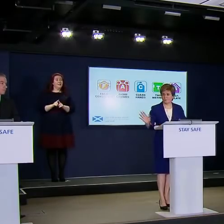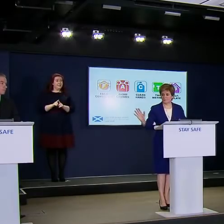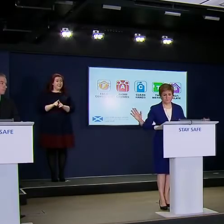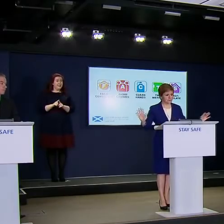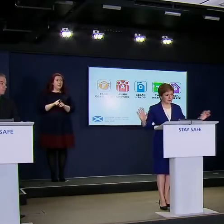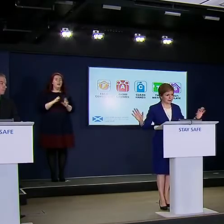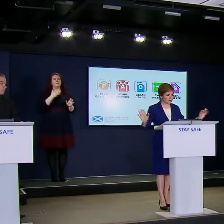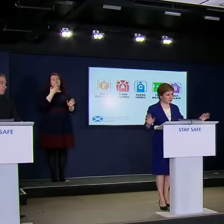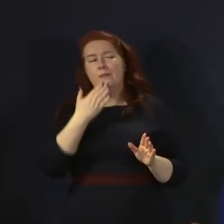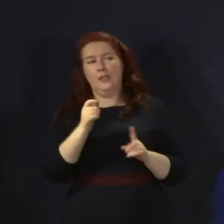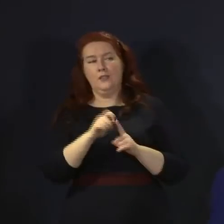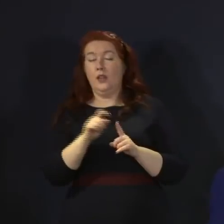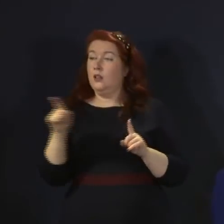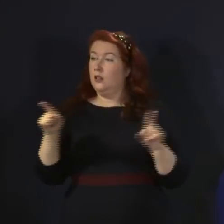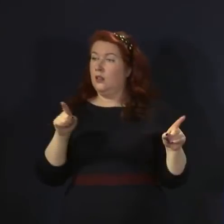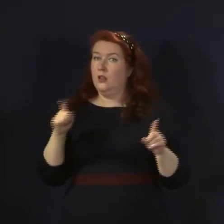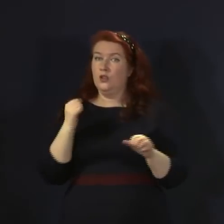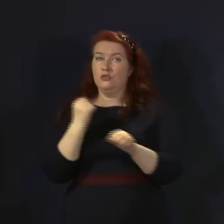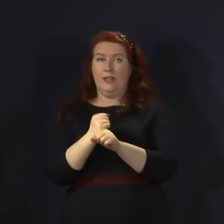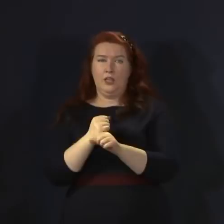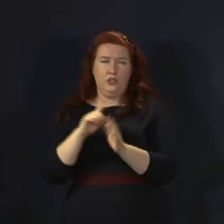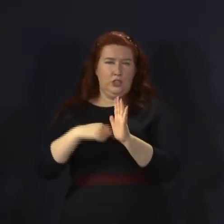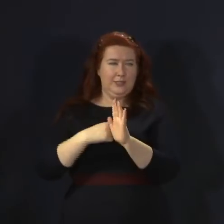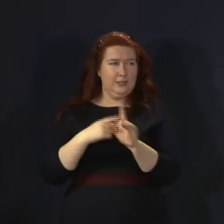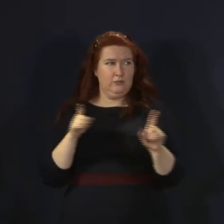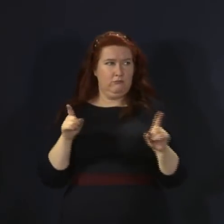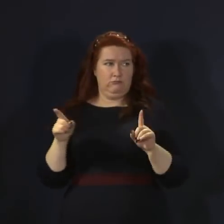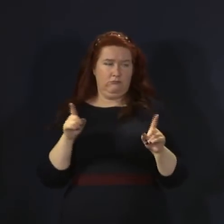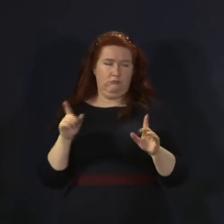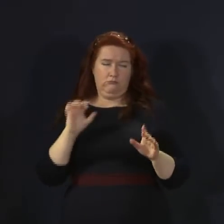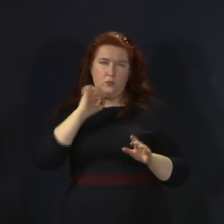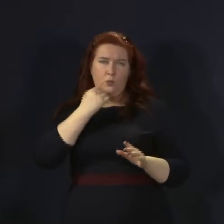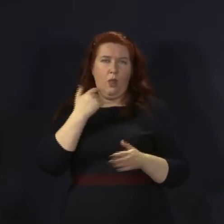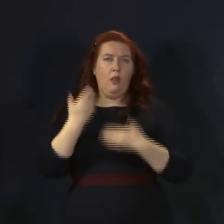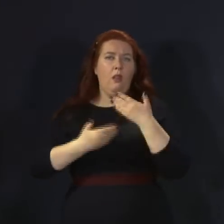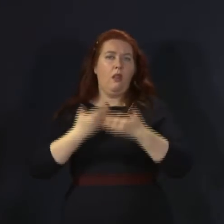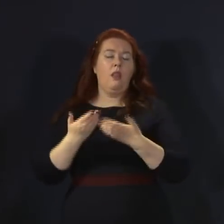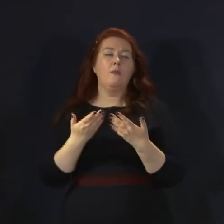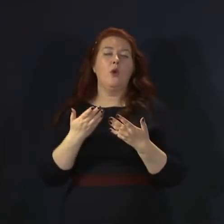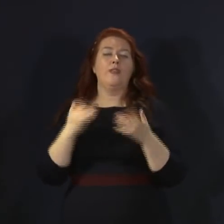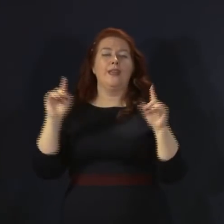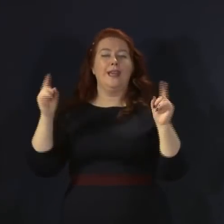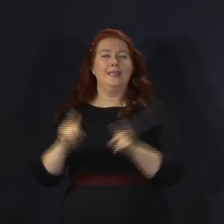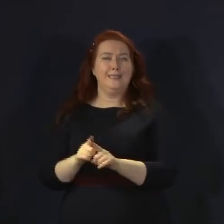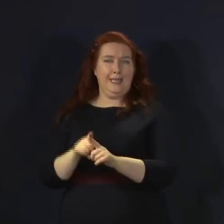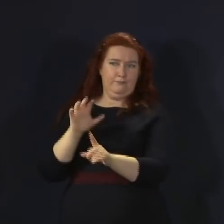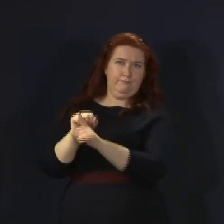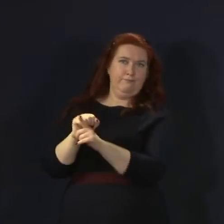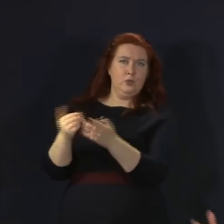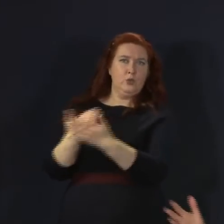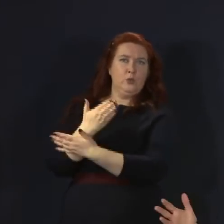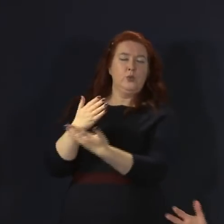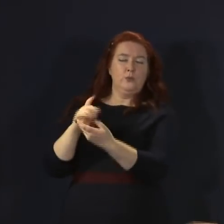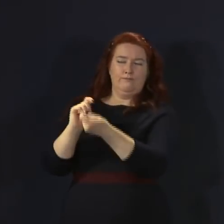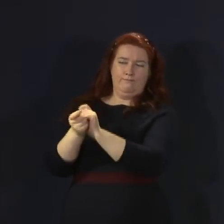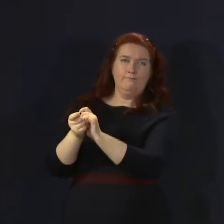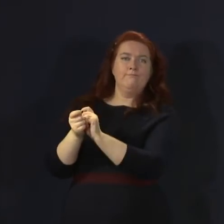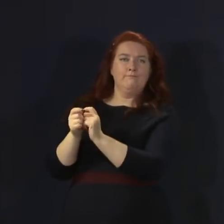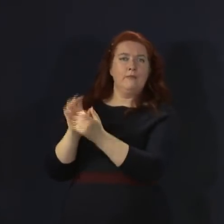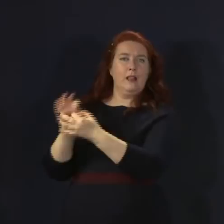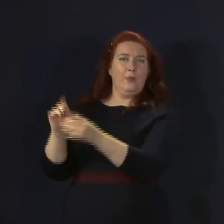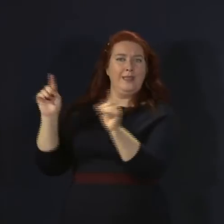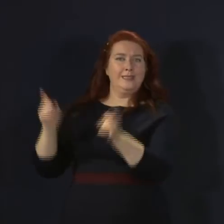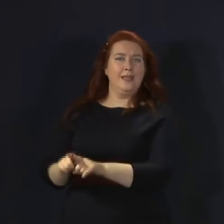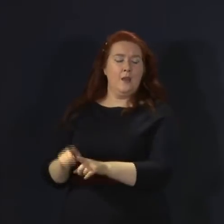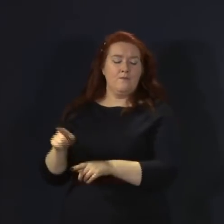Phil. Gregor or Jason will say a bit more about the Indian variant. We've had, so the point about